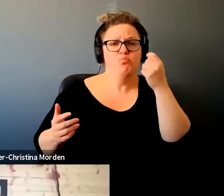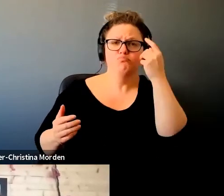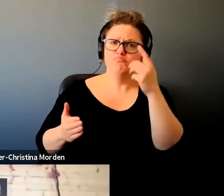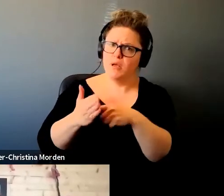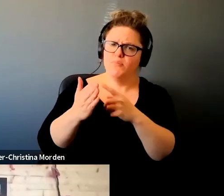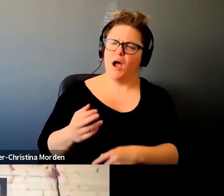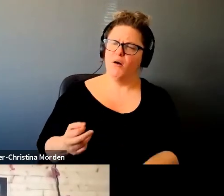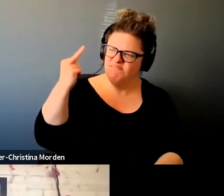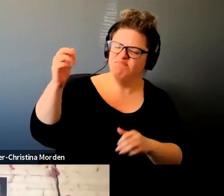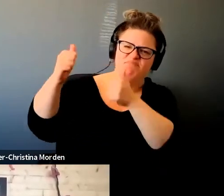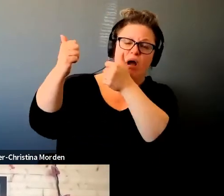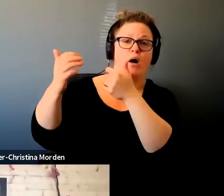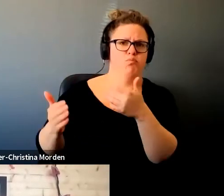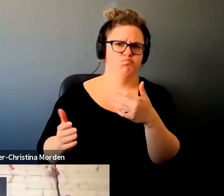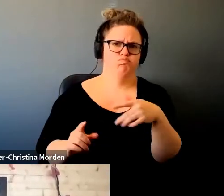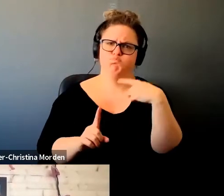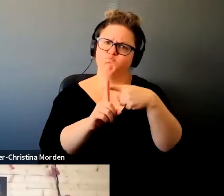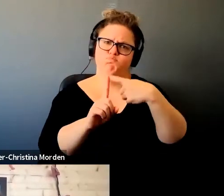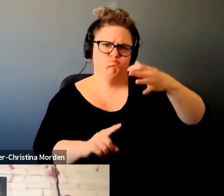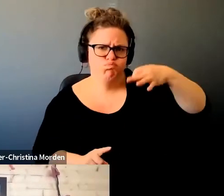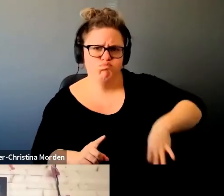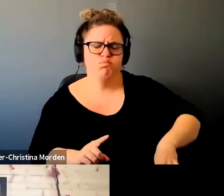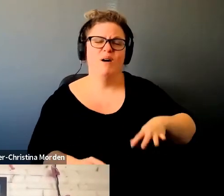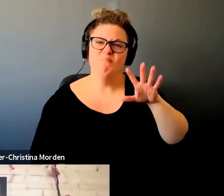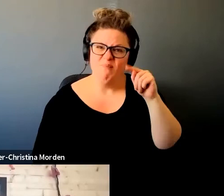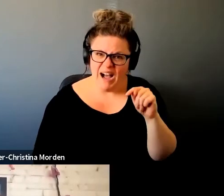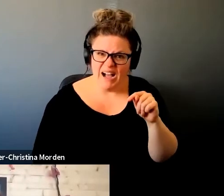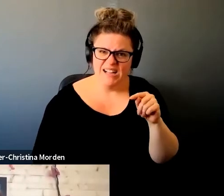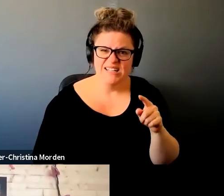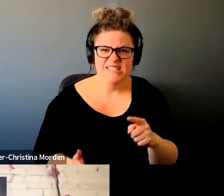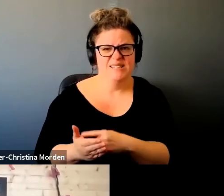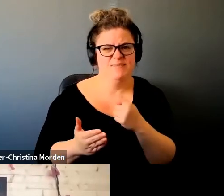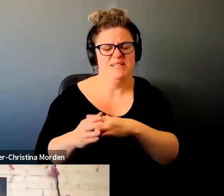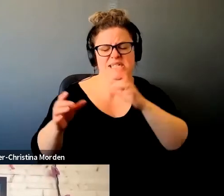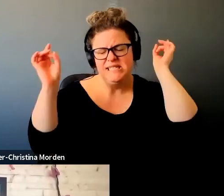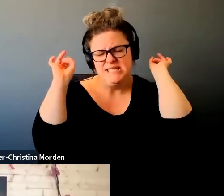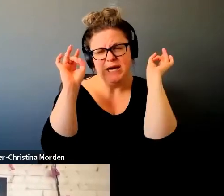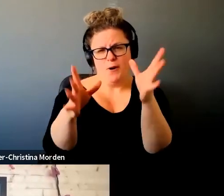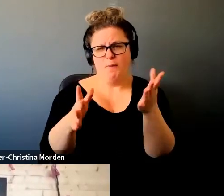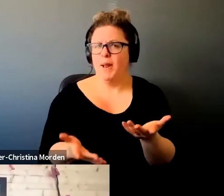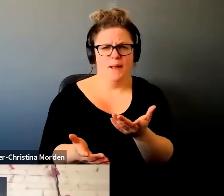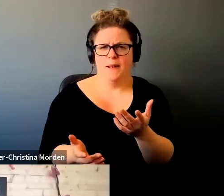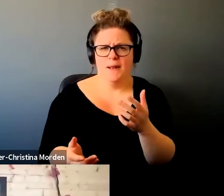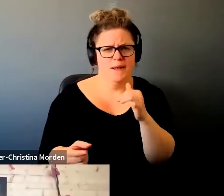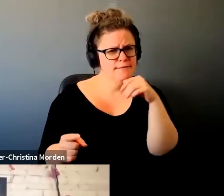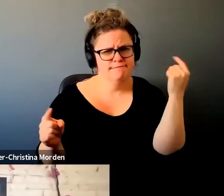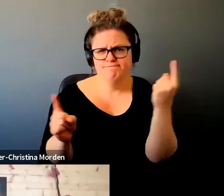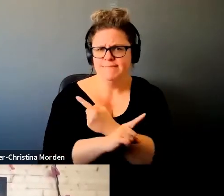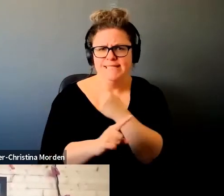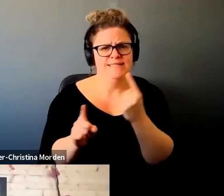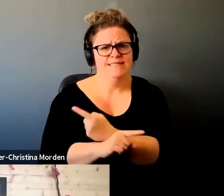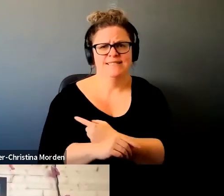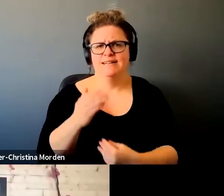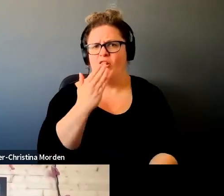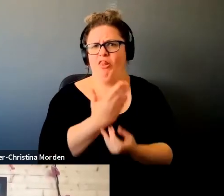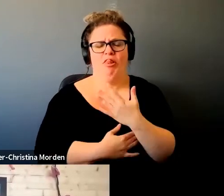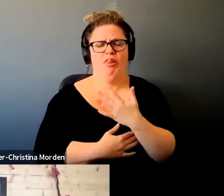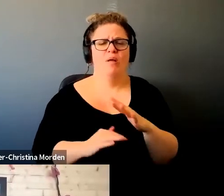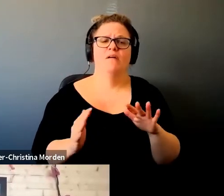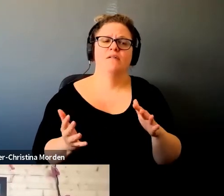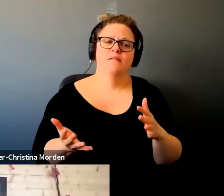some occasions, but is terrible and has served me poorly in others. And I